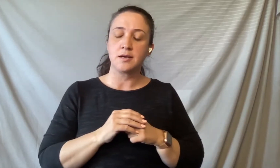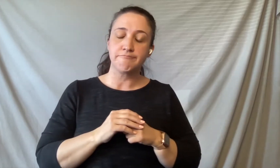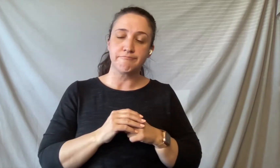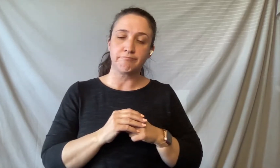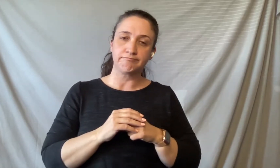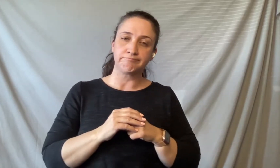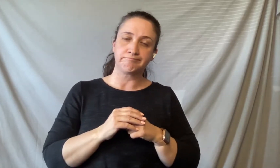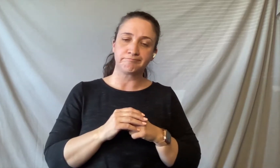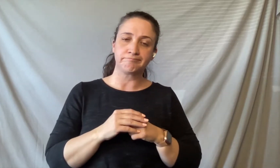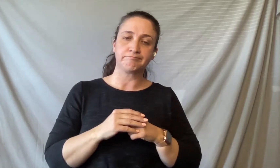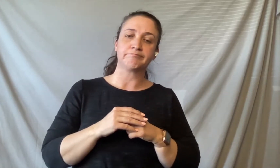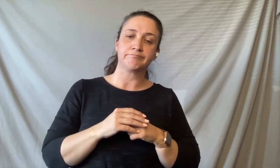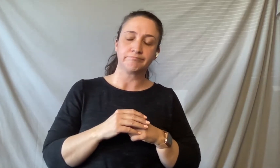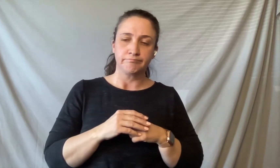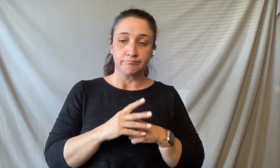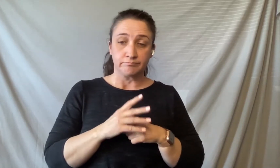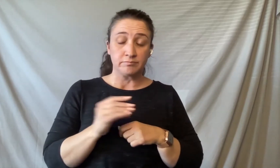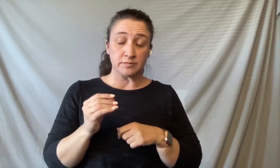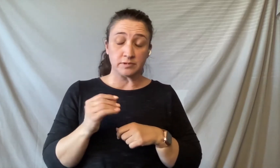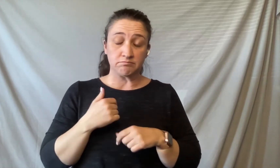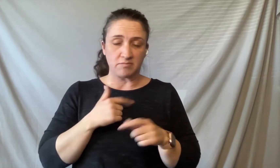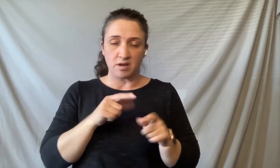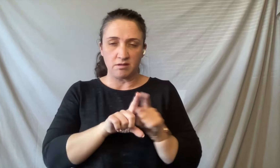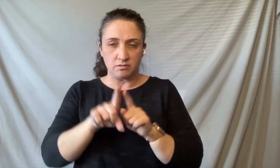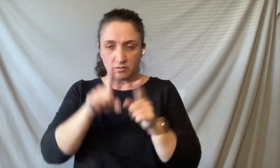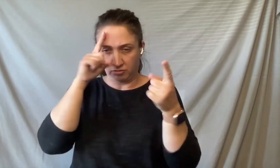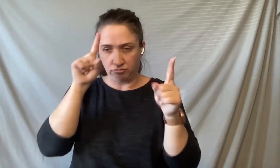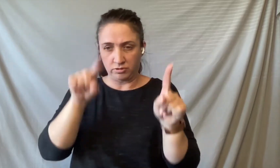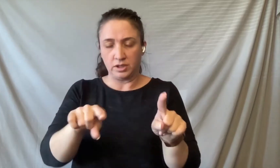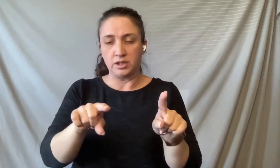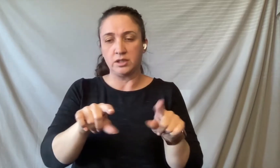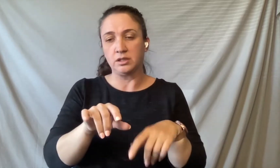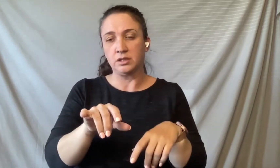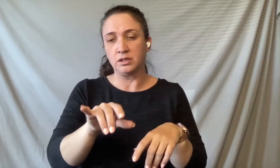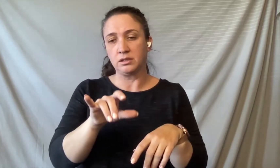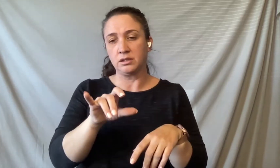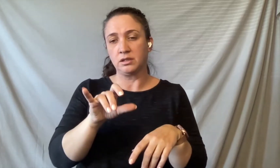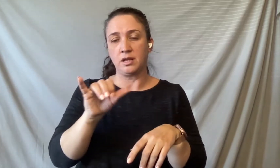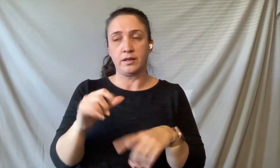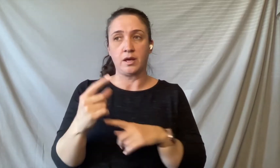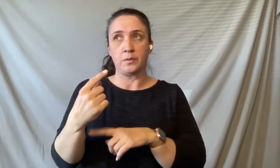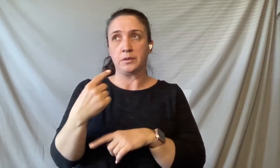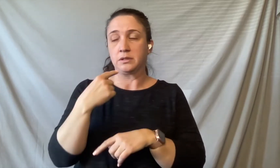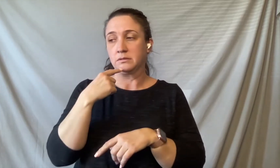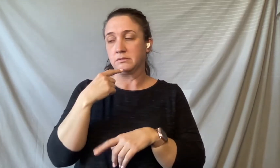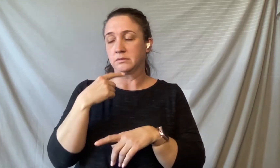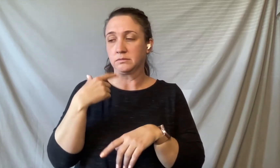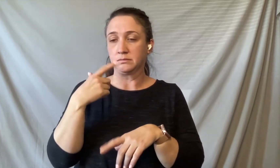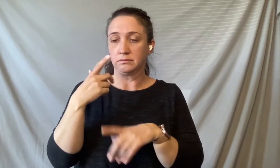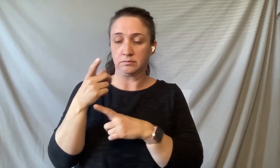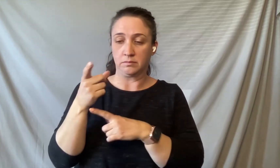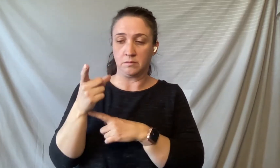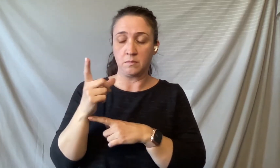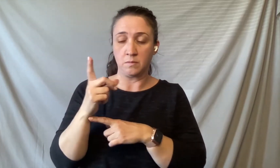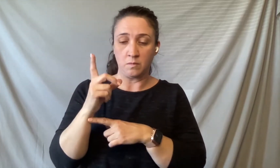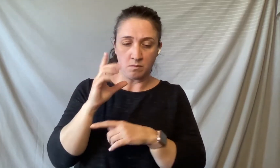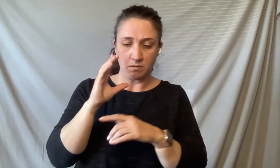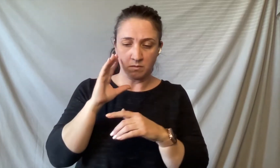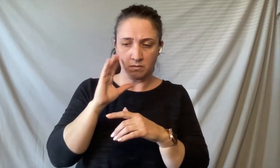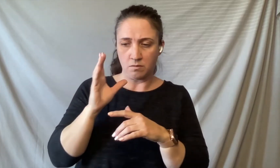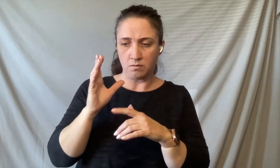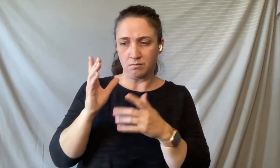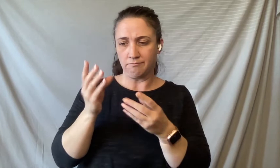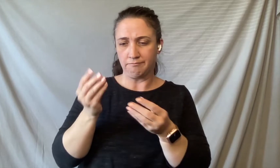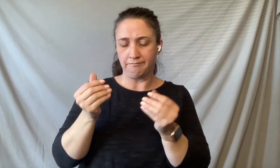So. And I agree also on that one that was like, this will pour over the equity lens. It's more